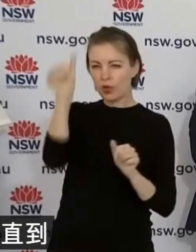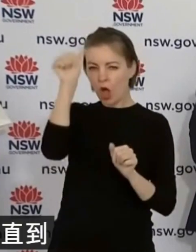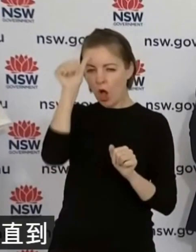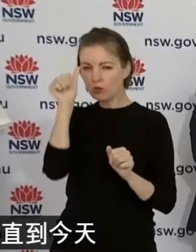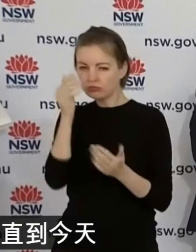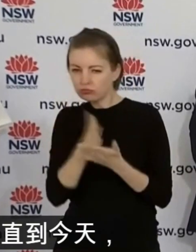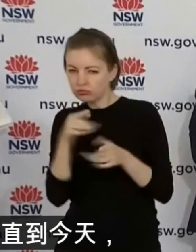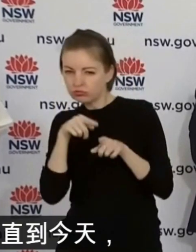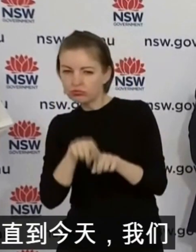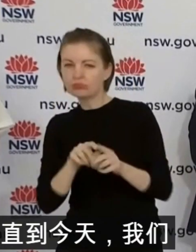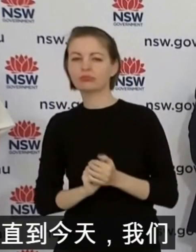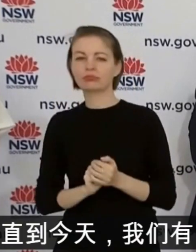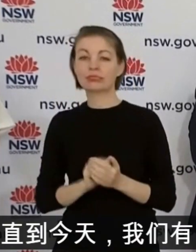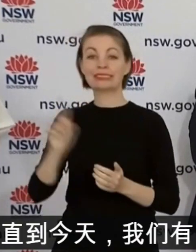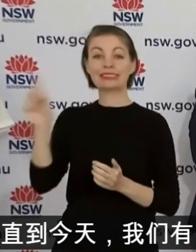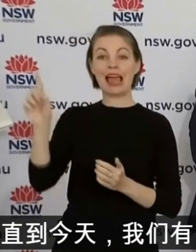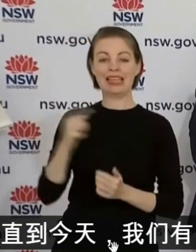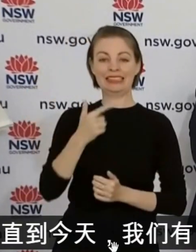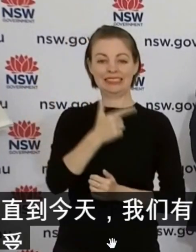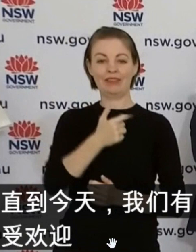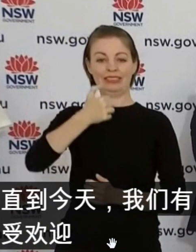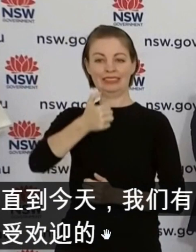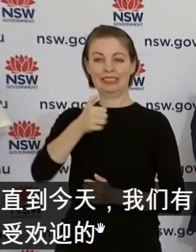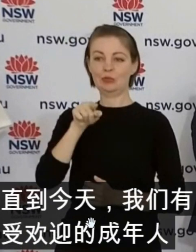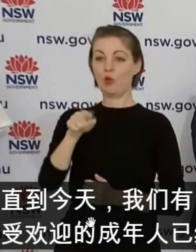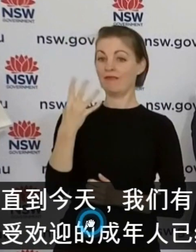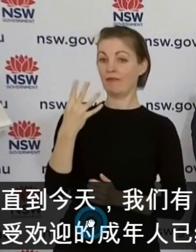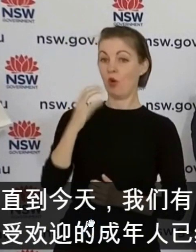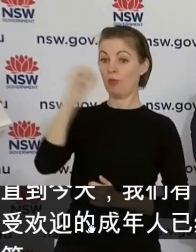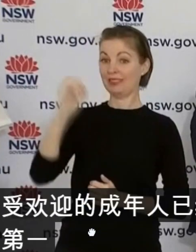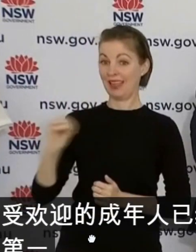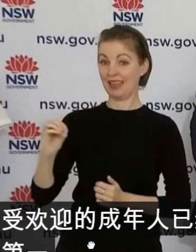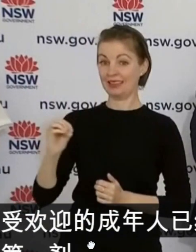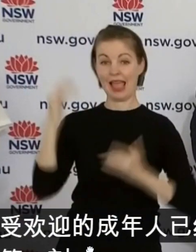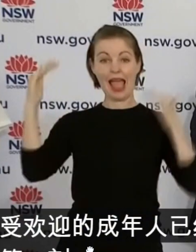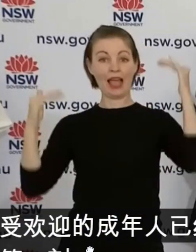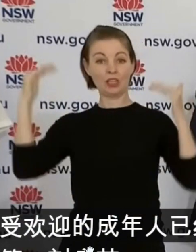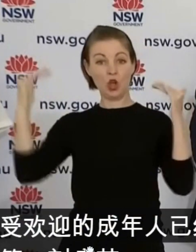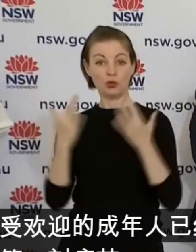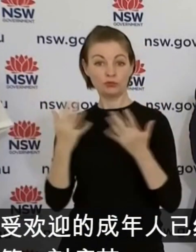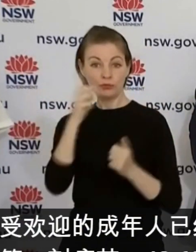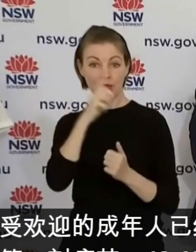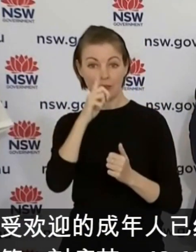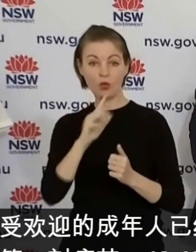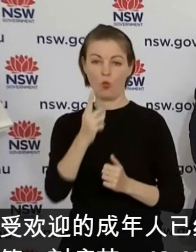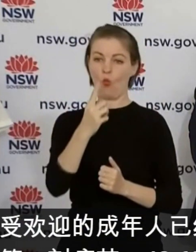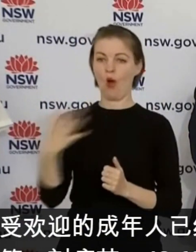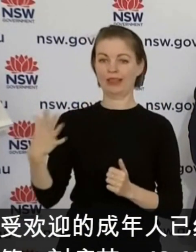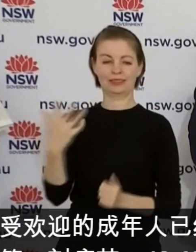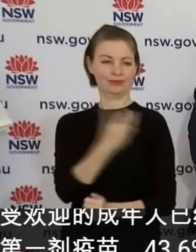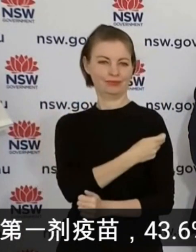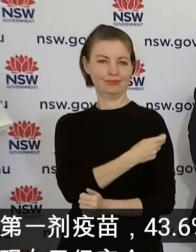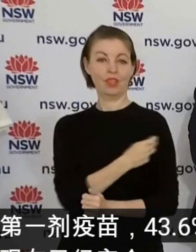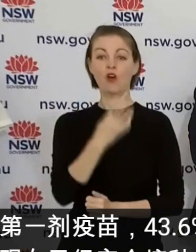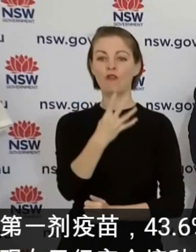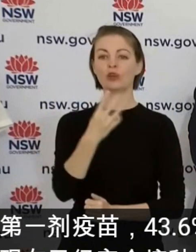So today we have 76.4% of our adult population who've had a first dose and 43.6%